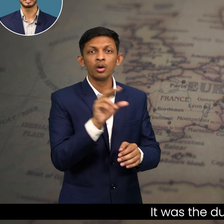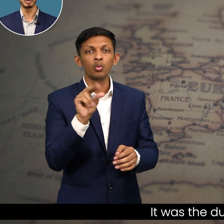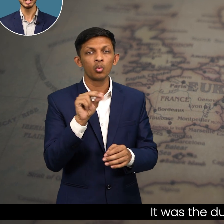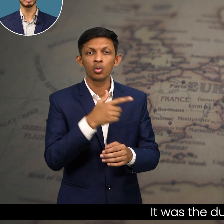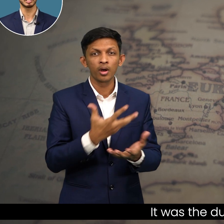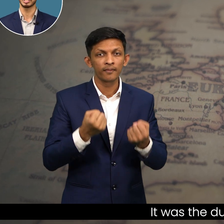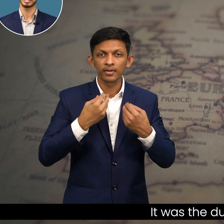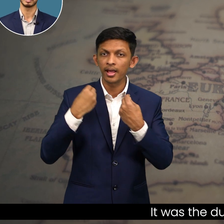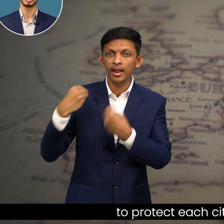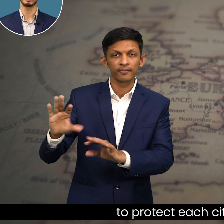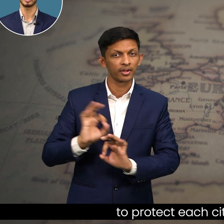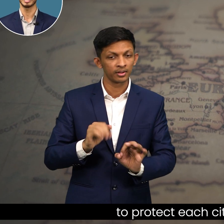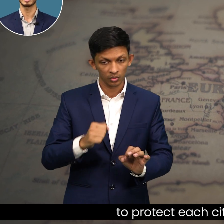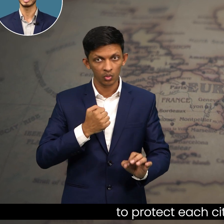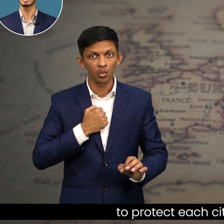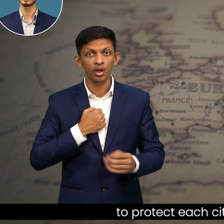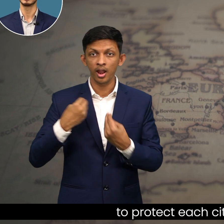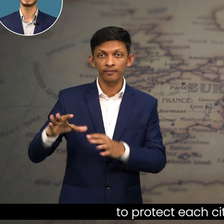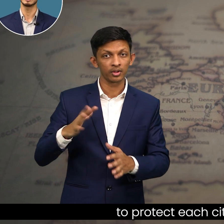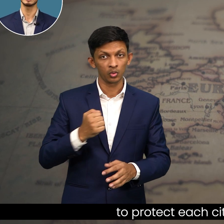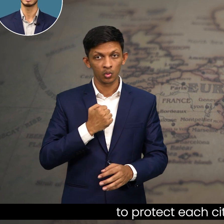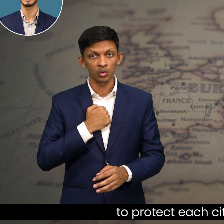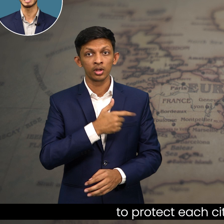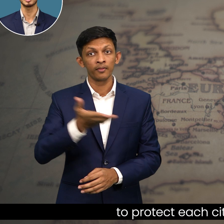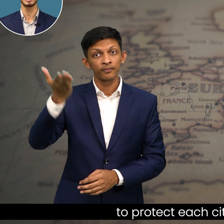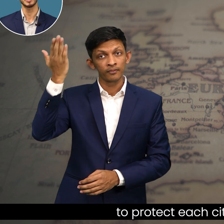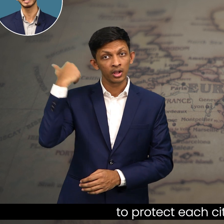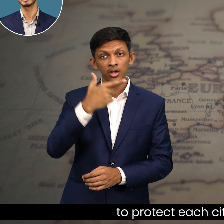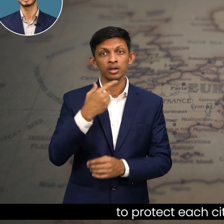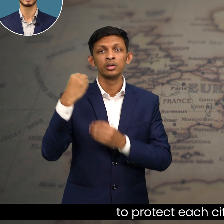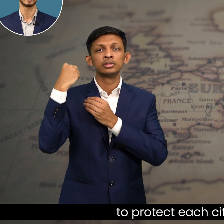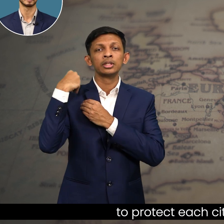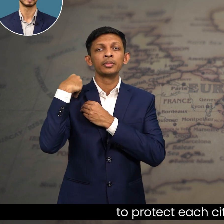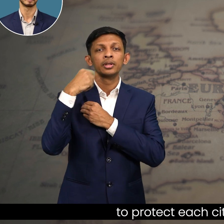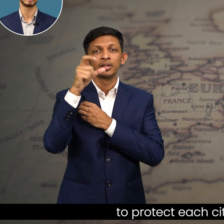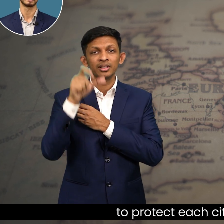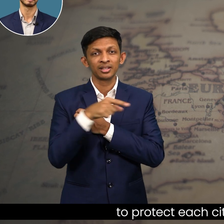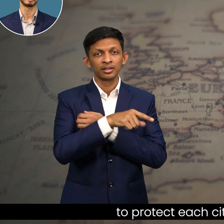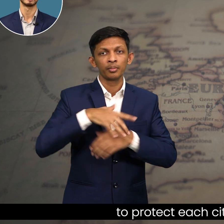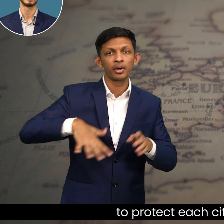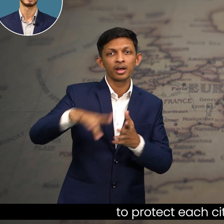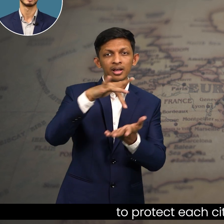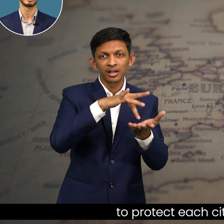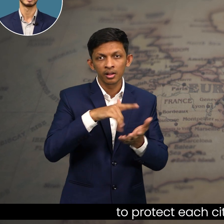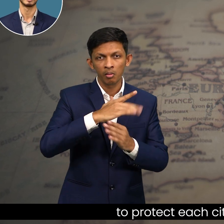was the duty of the state to protect each citizen's natural rights.